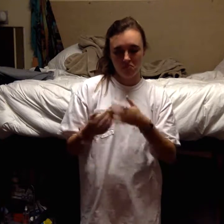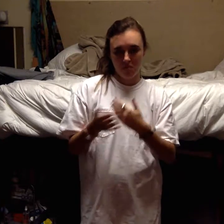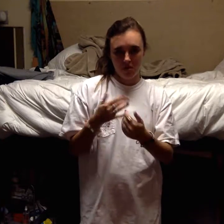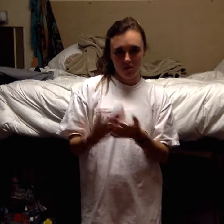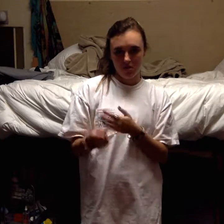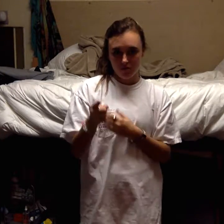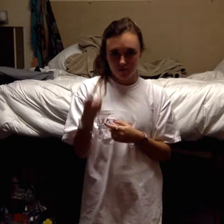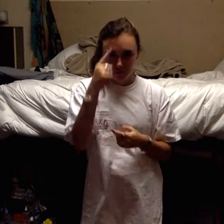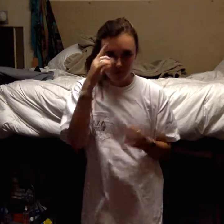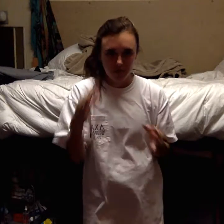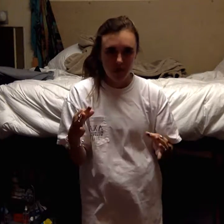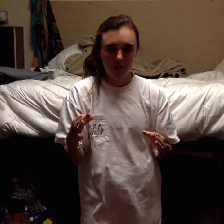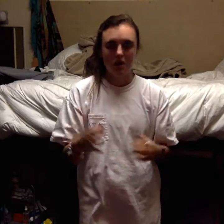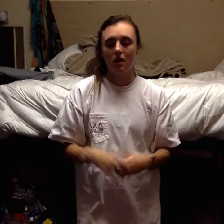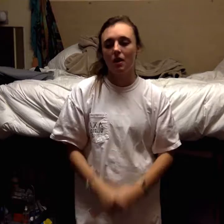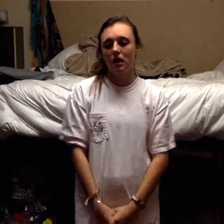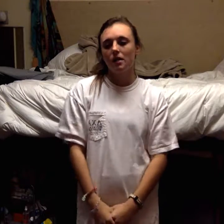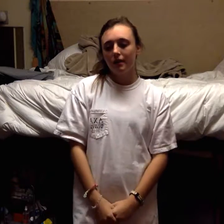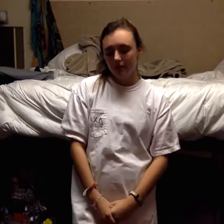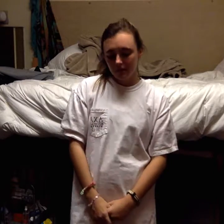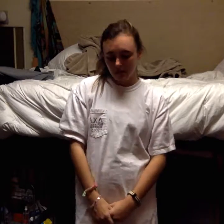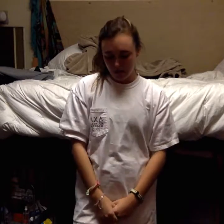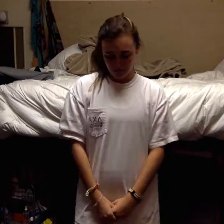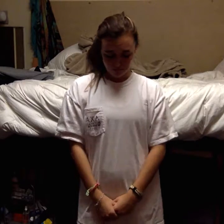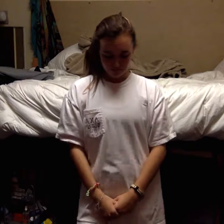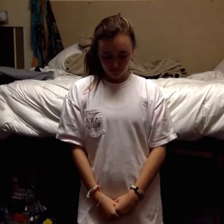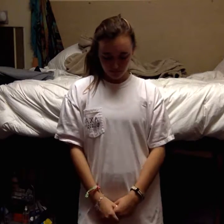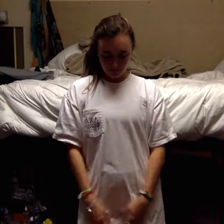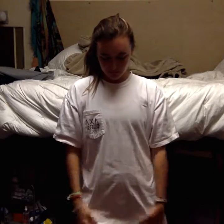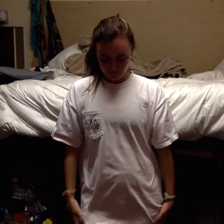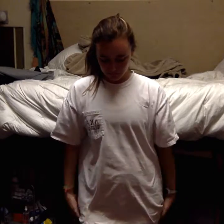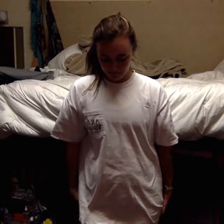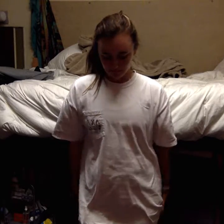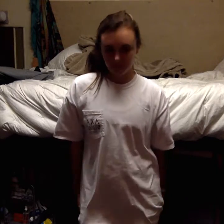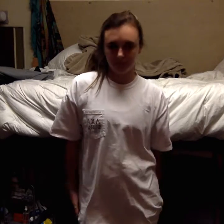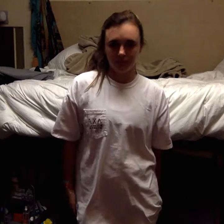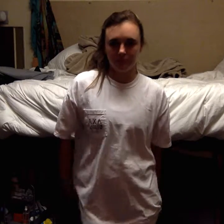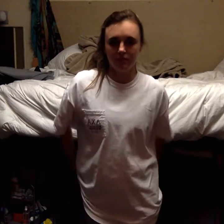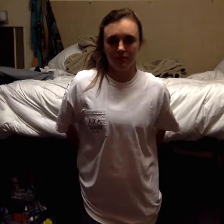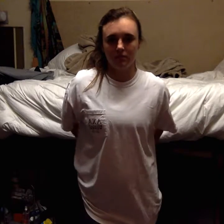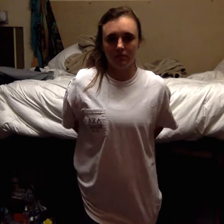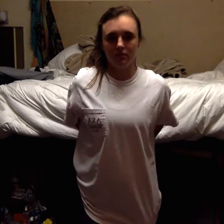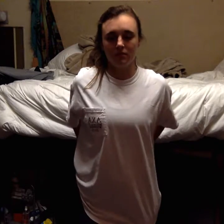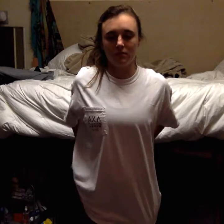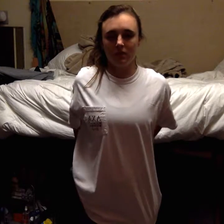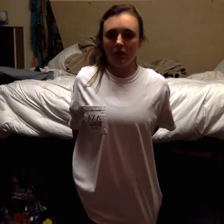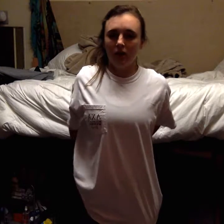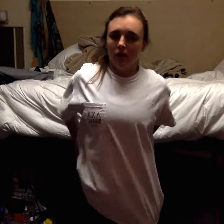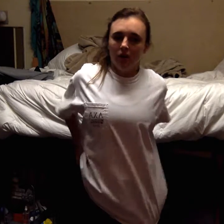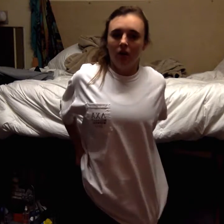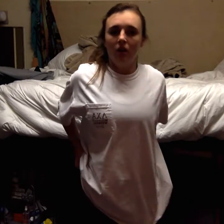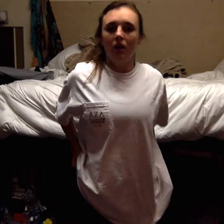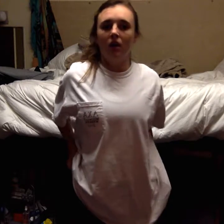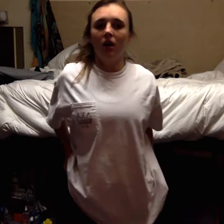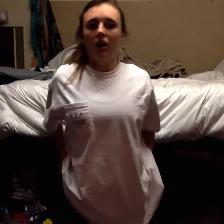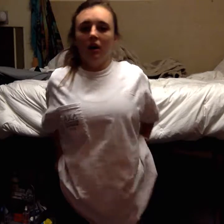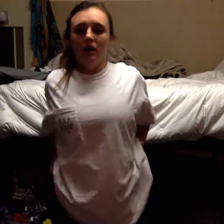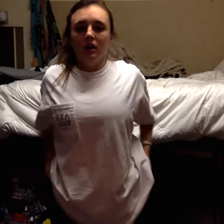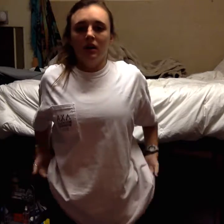Okay. Now what you did here, stepping back 4 inches. It should be back 2 inches. This one's correct. So down